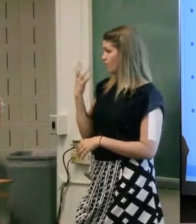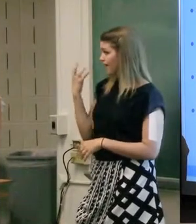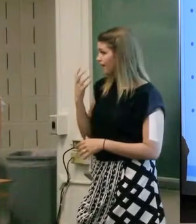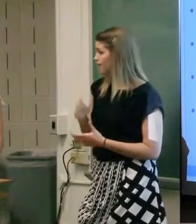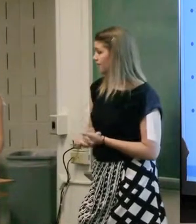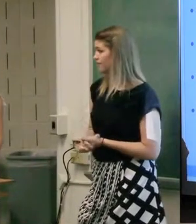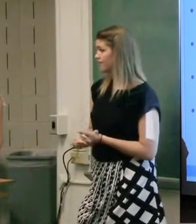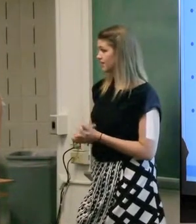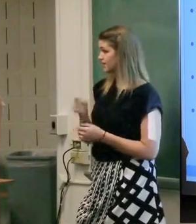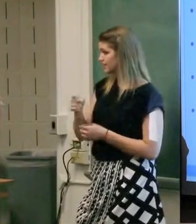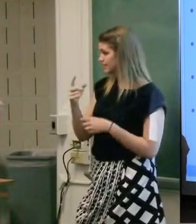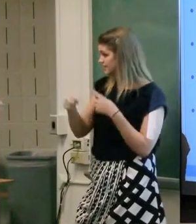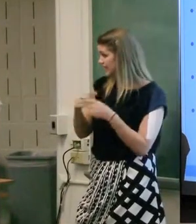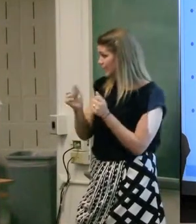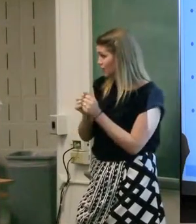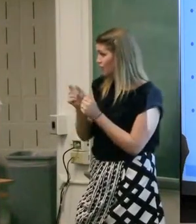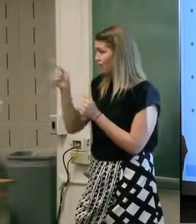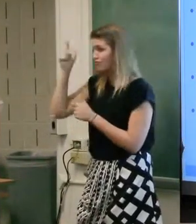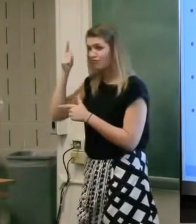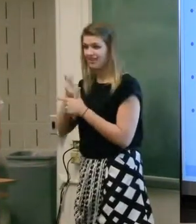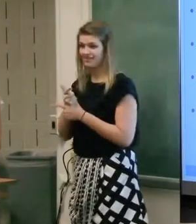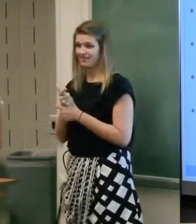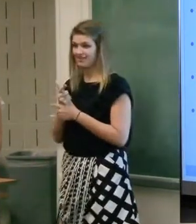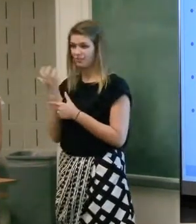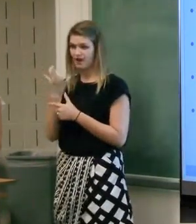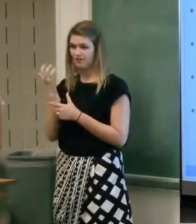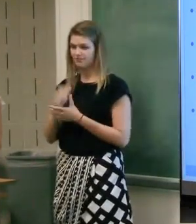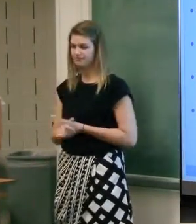Like, Chloe is signing with her brother.